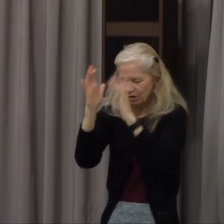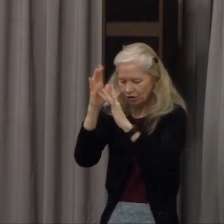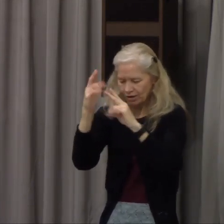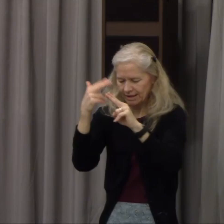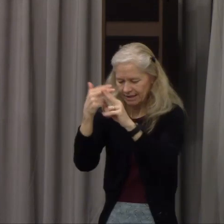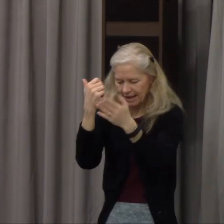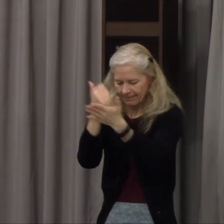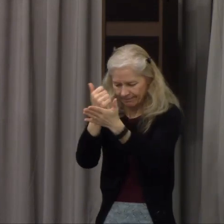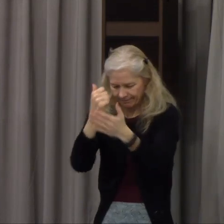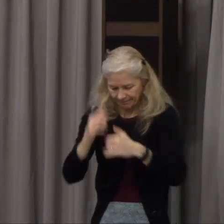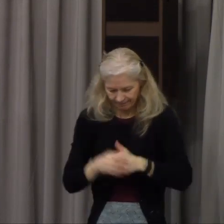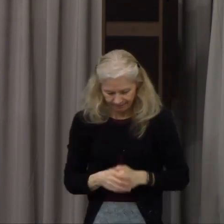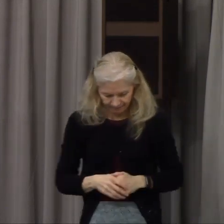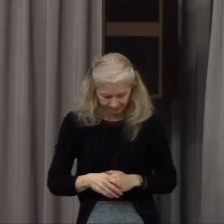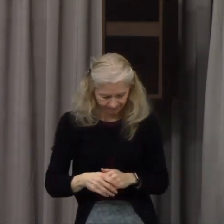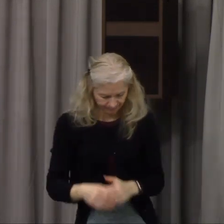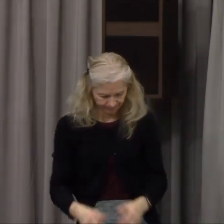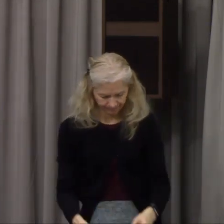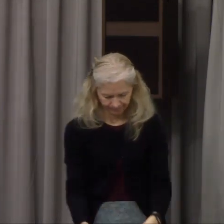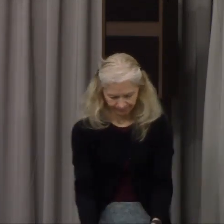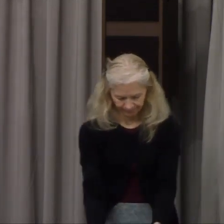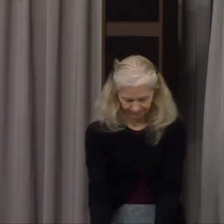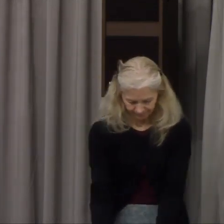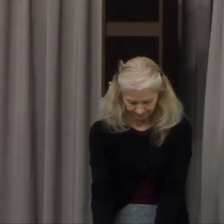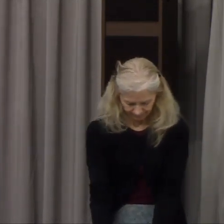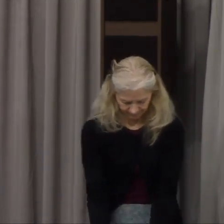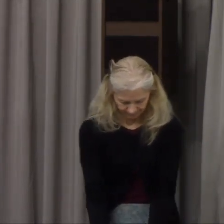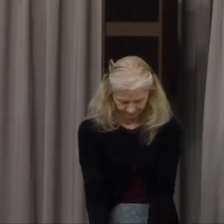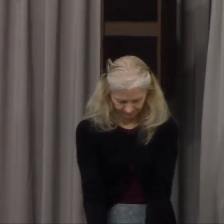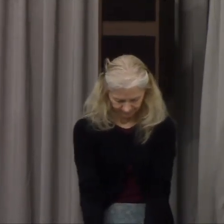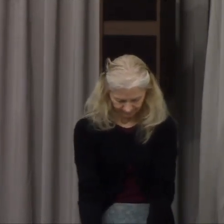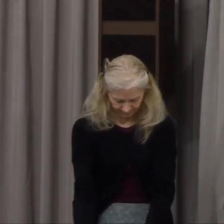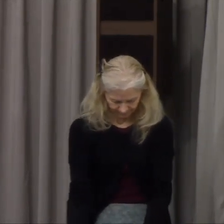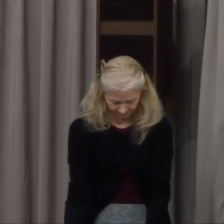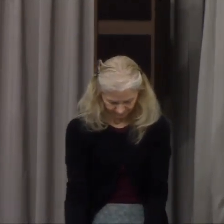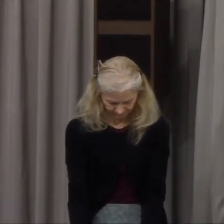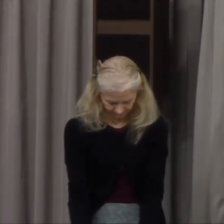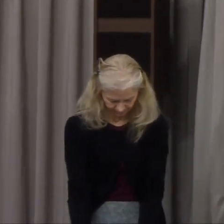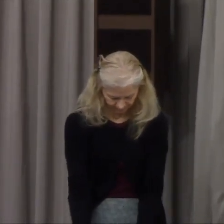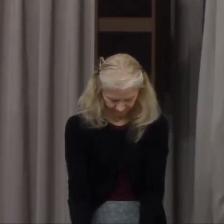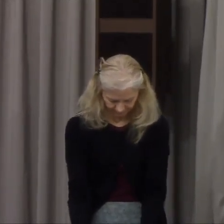Amen. Amen. Stand, and we'll be closed with song.